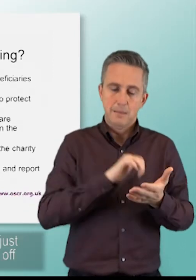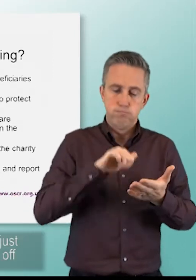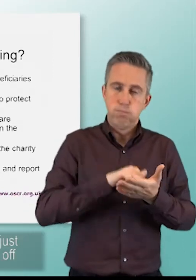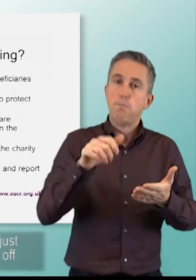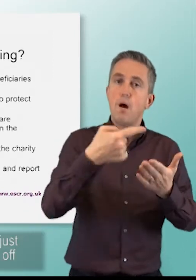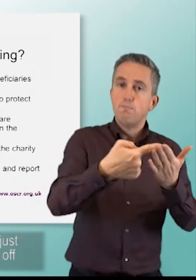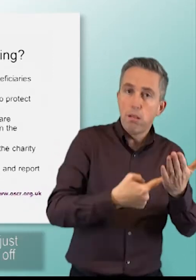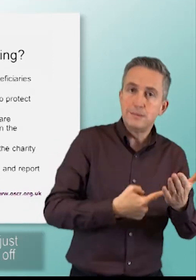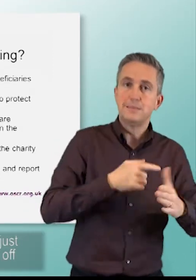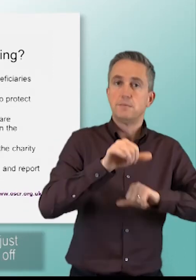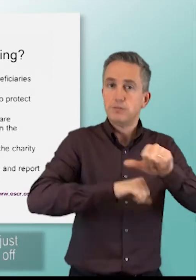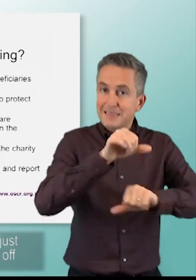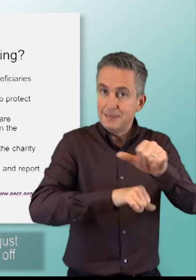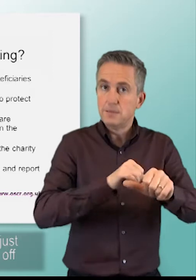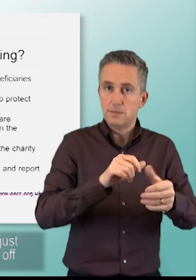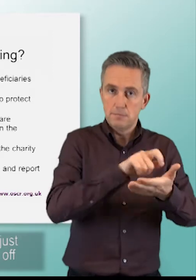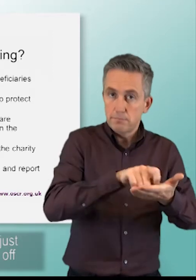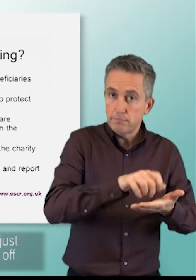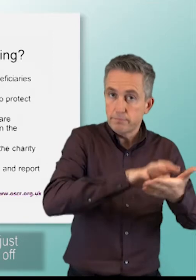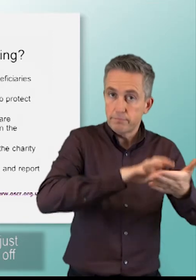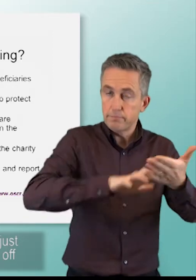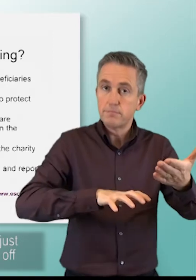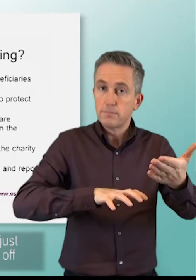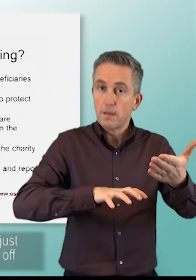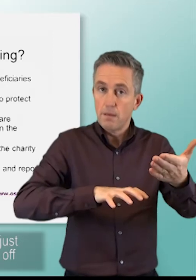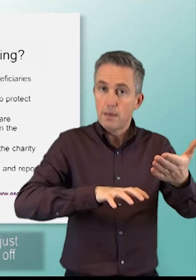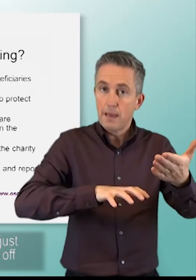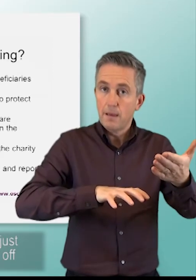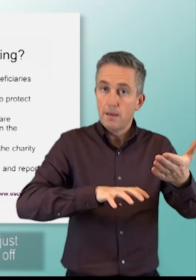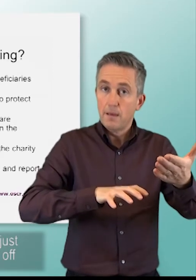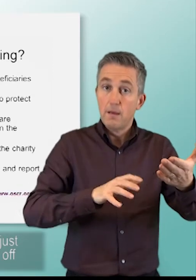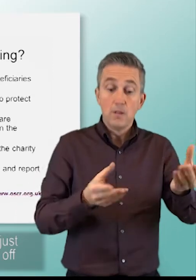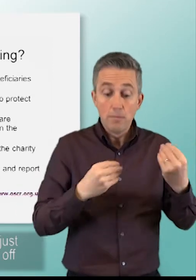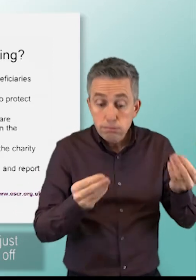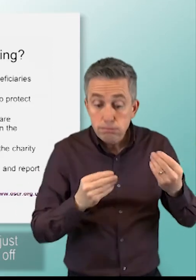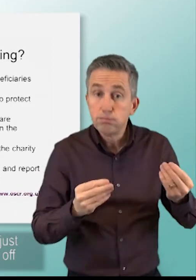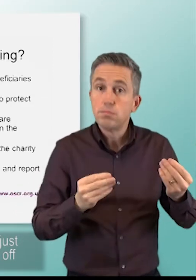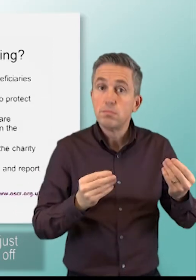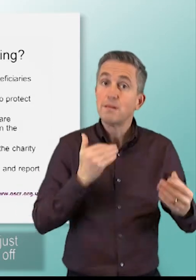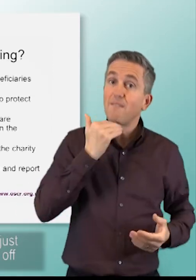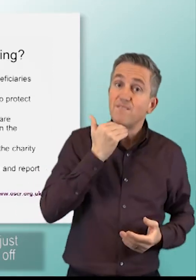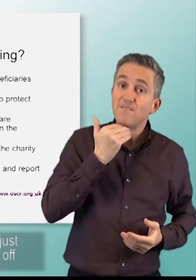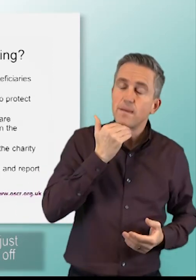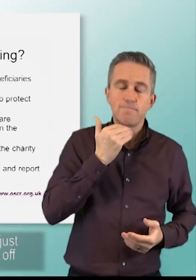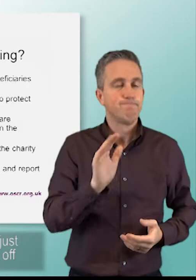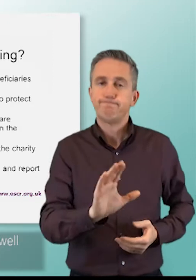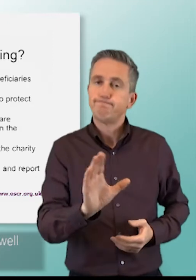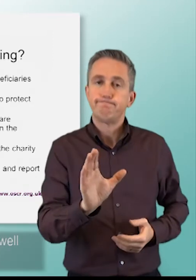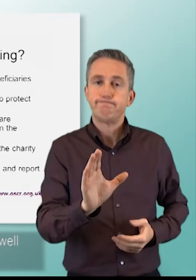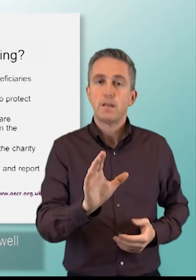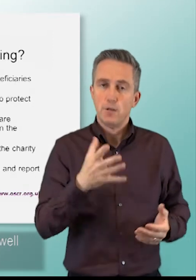policies and procedures in place. However, it's not just about getting some nice shiny policy that you pick off some, you